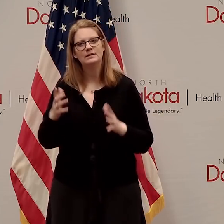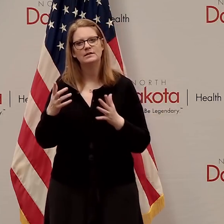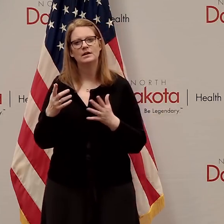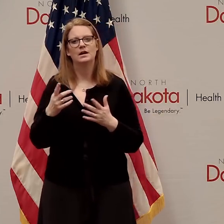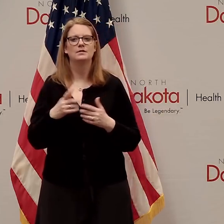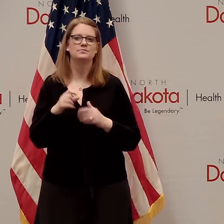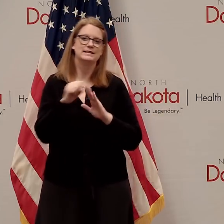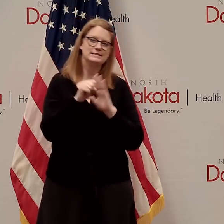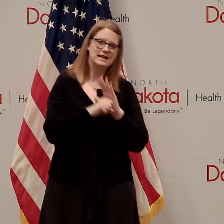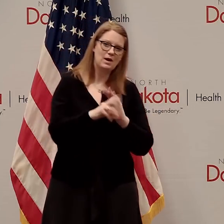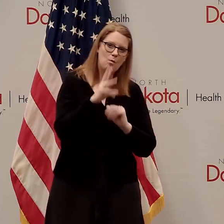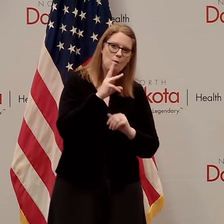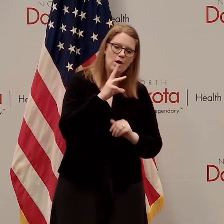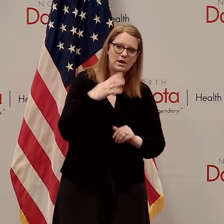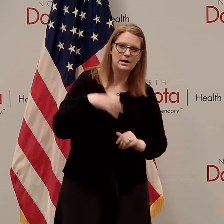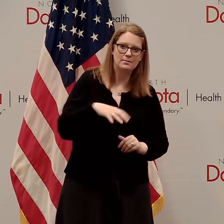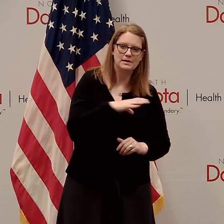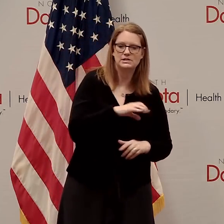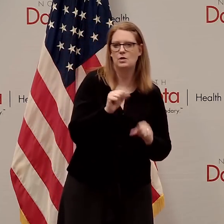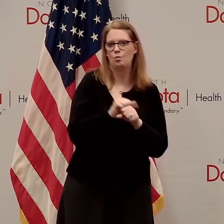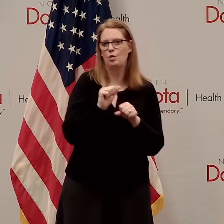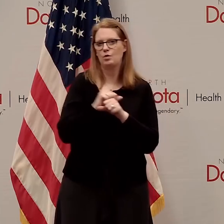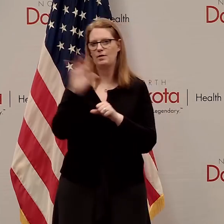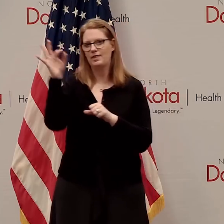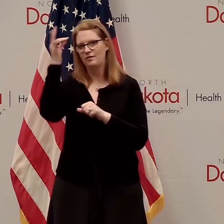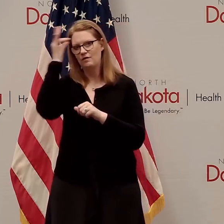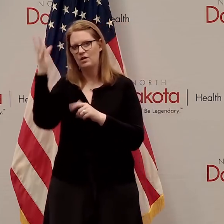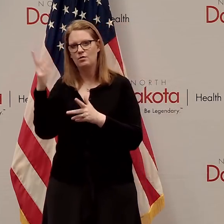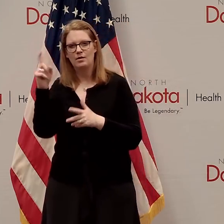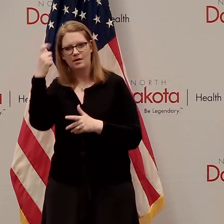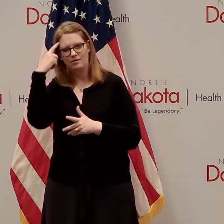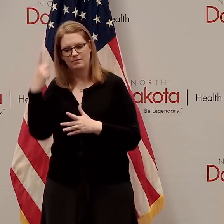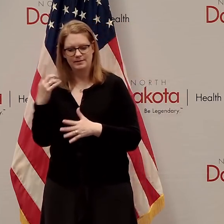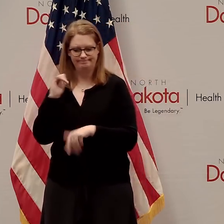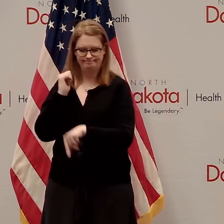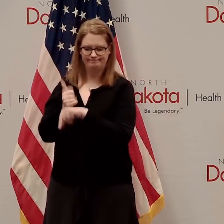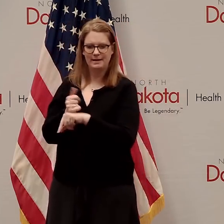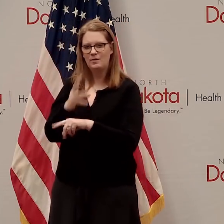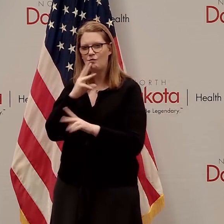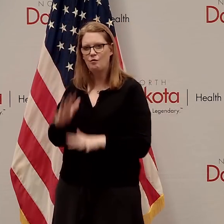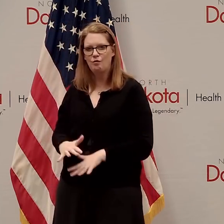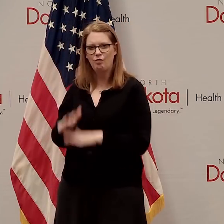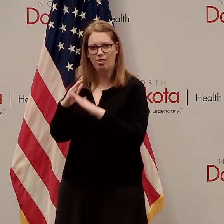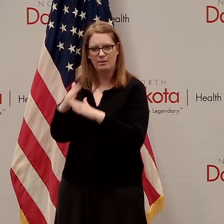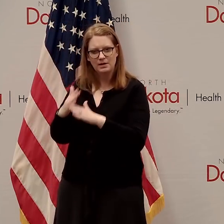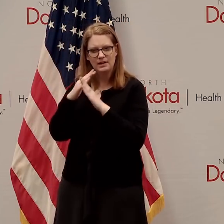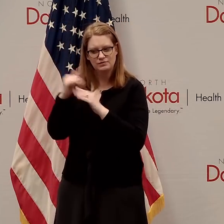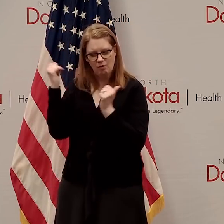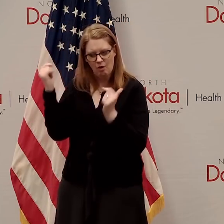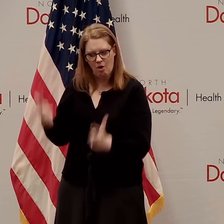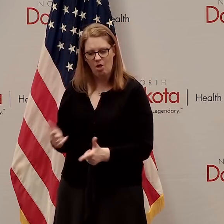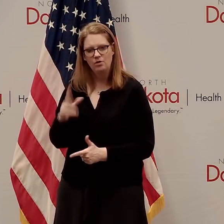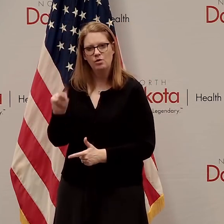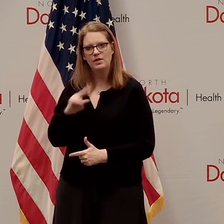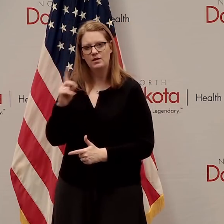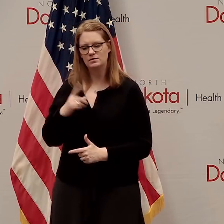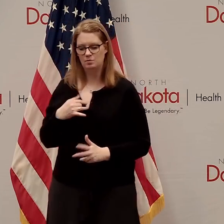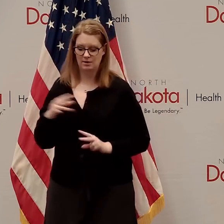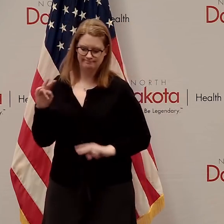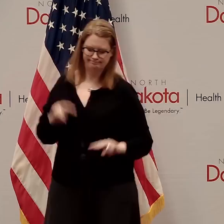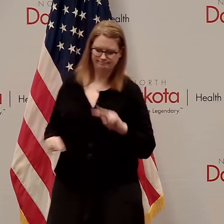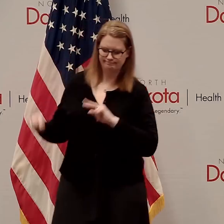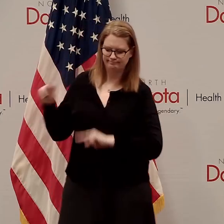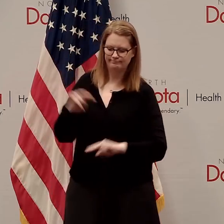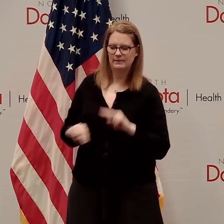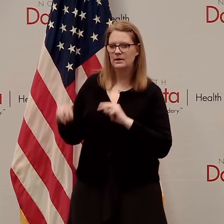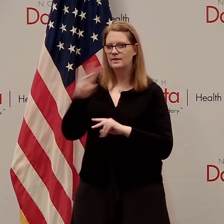Commission, in working with the federal government to try to create flood protection for all North Dakotans. We're closely monitoring the flooding